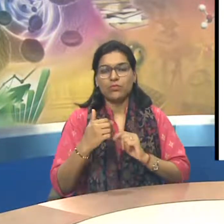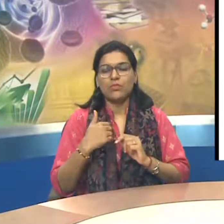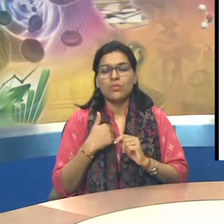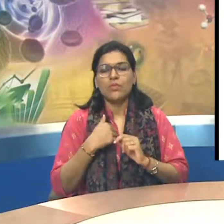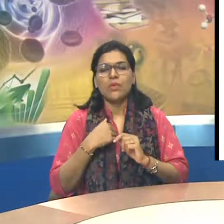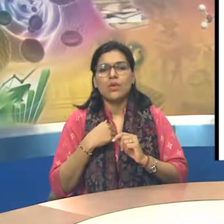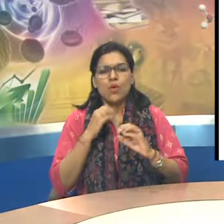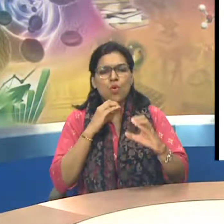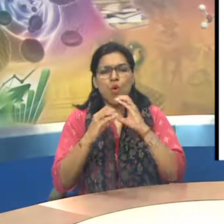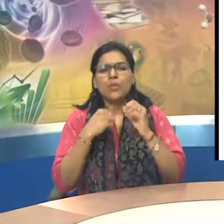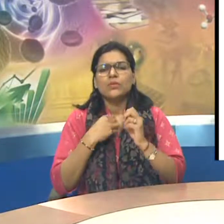communication